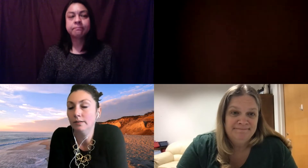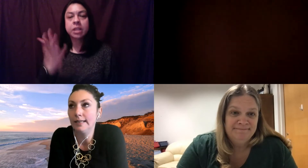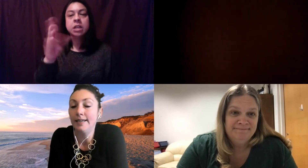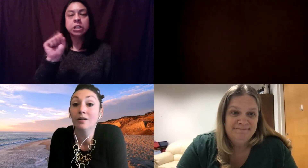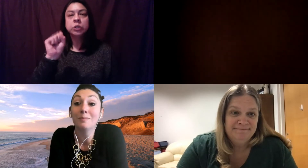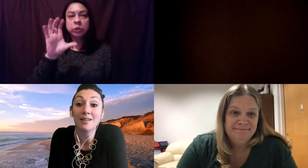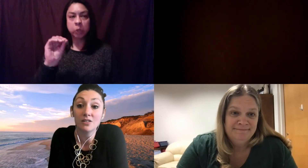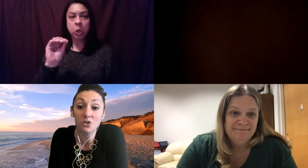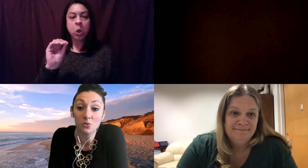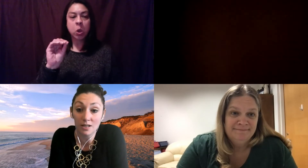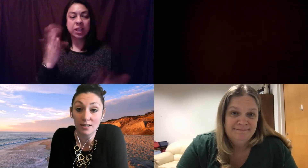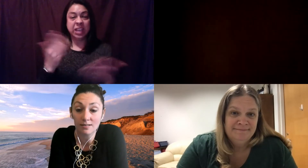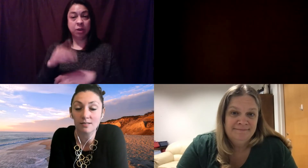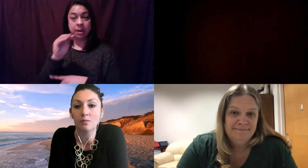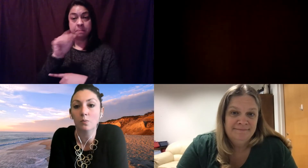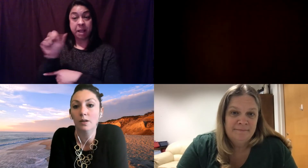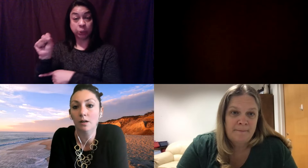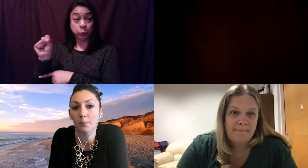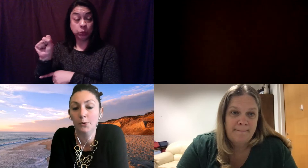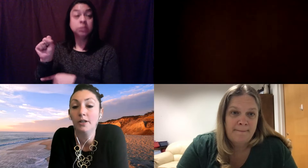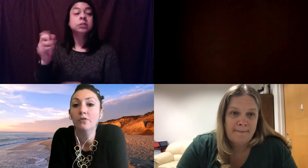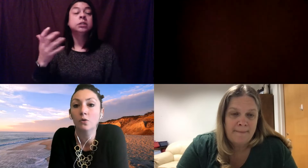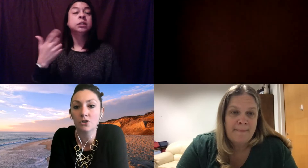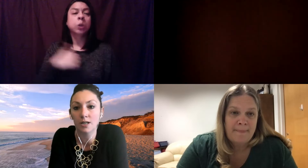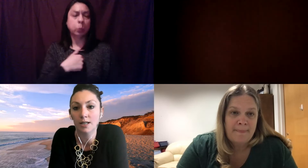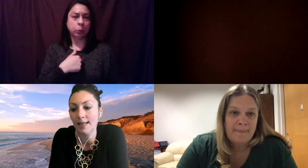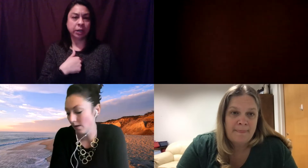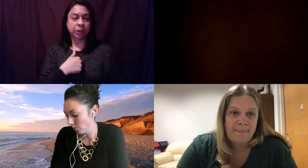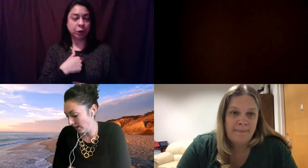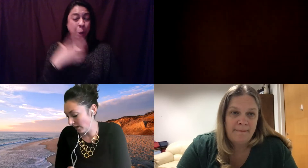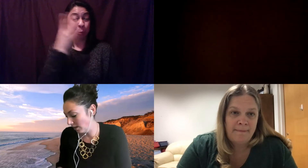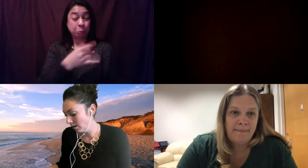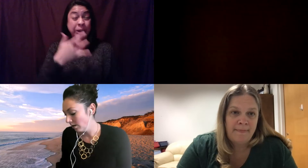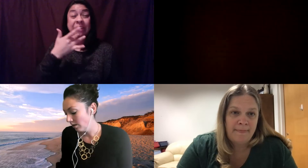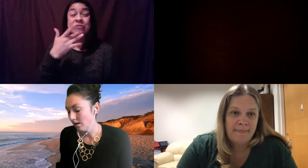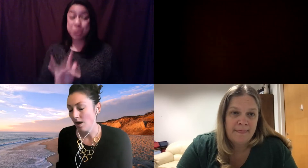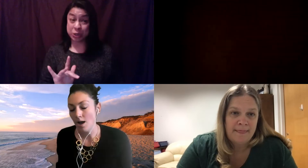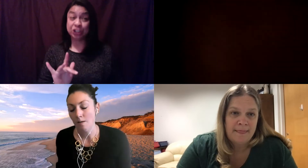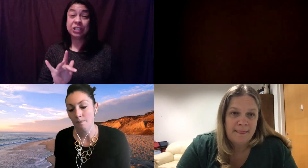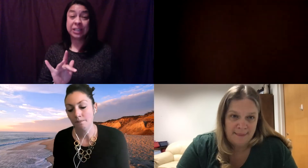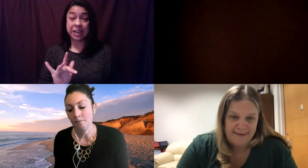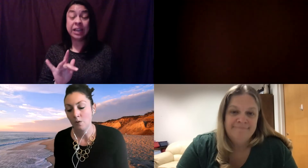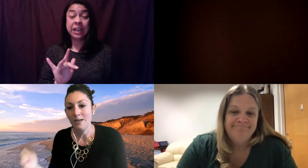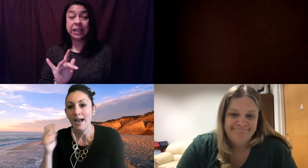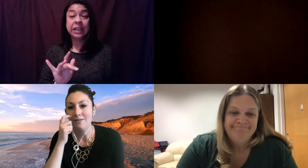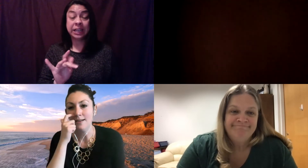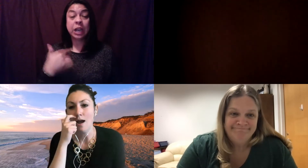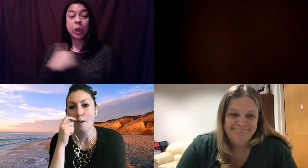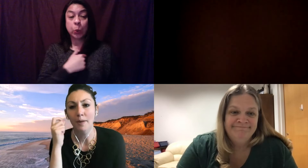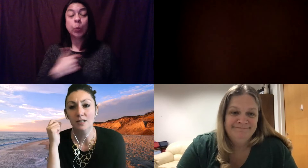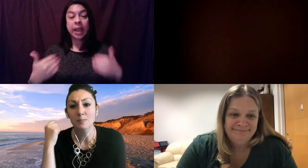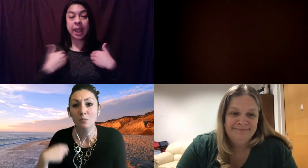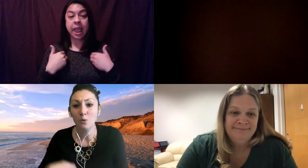So here in Massachusetts, we are pretty fortunate that we have